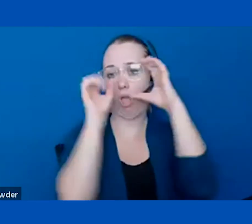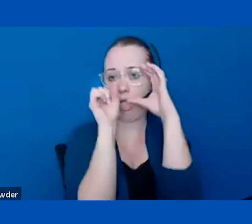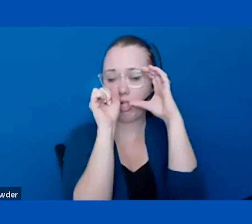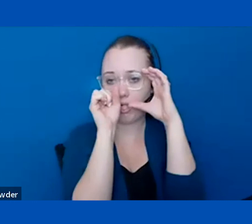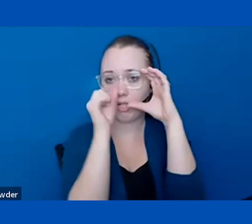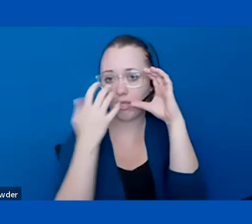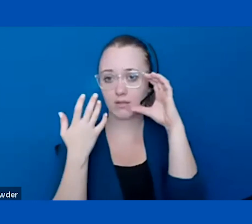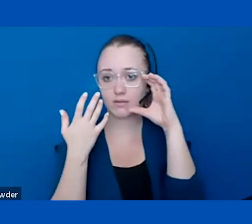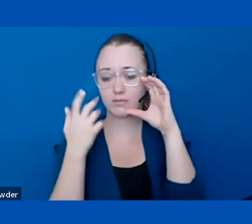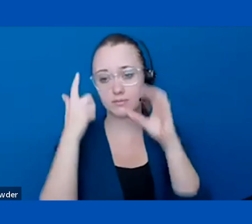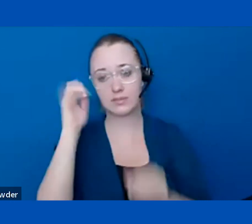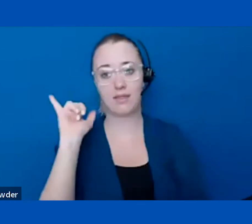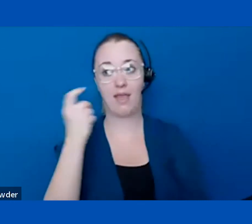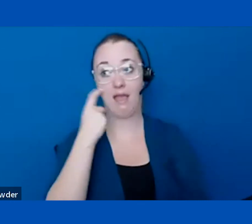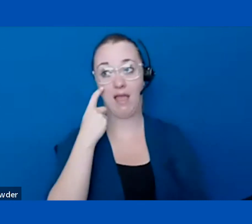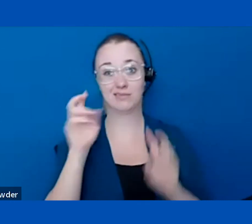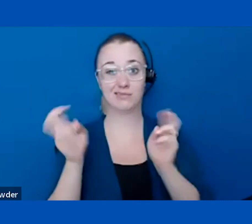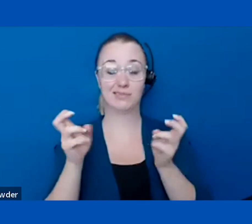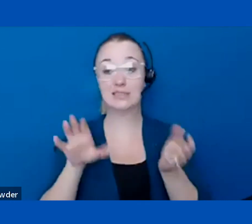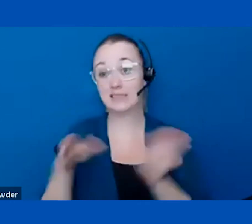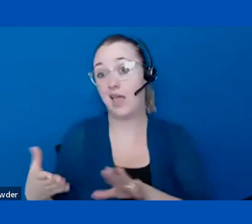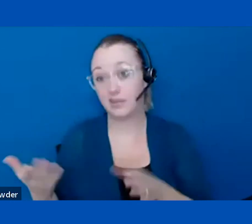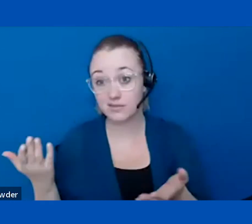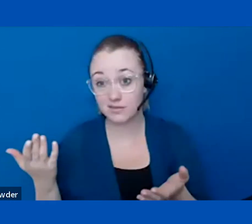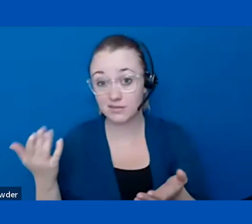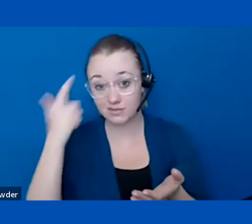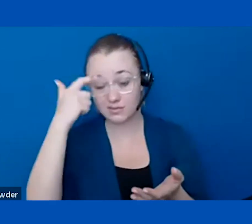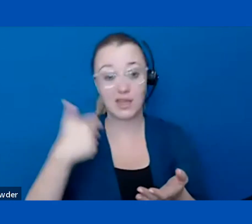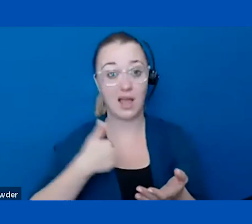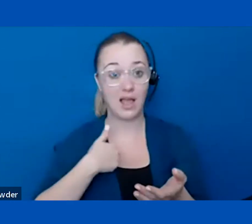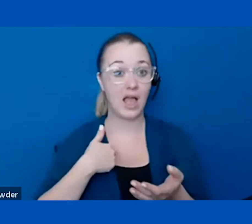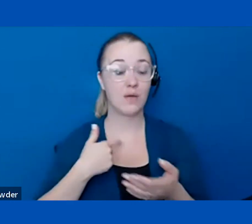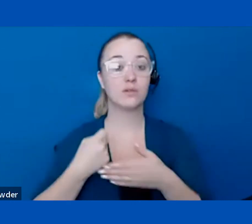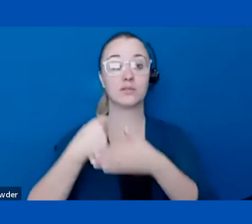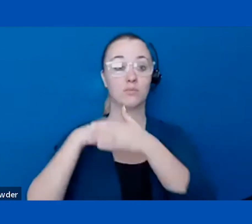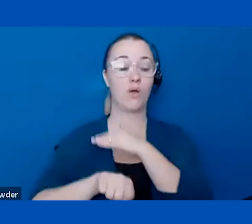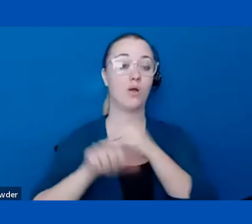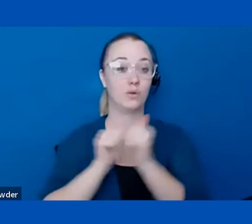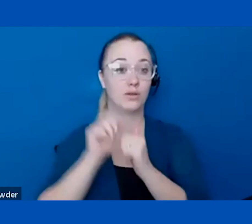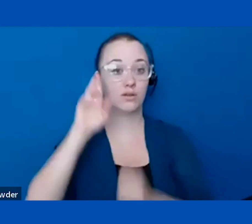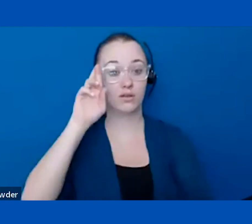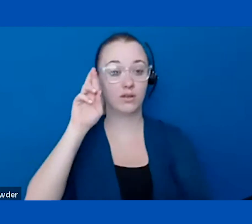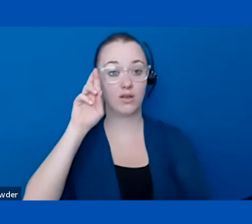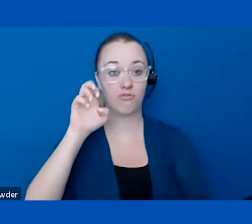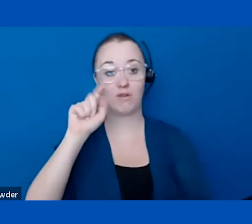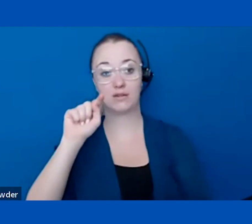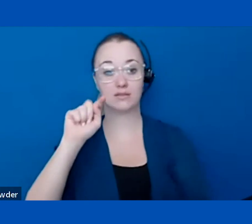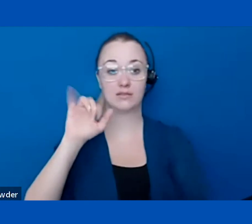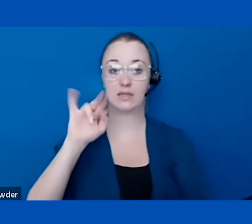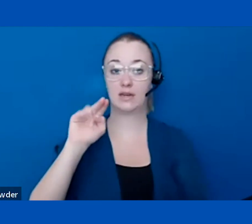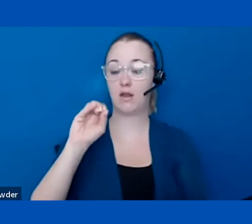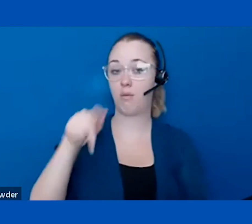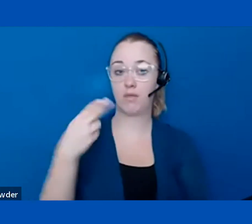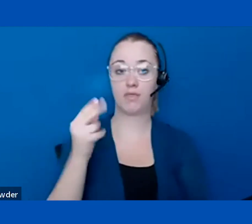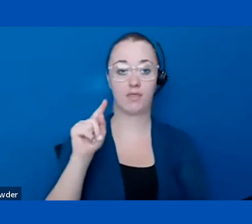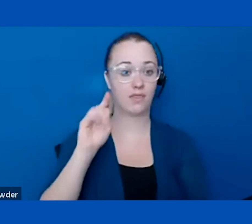because that eye is dead because I was born with retinopathy of prematurity and my retina kind of shrunk,